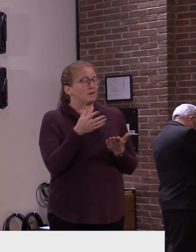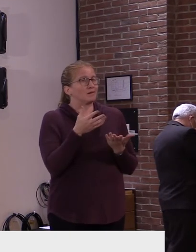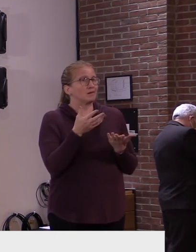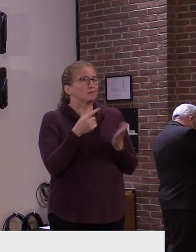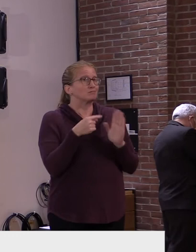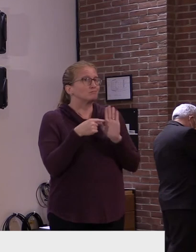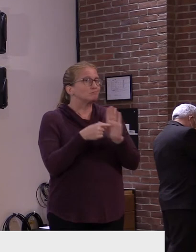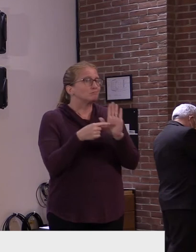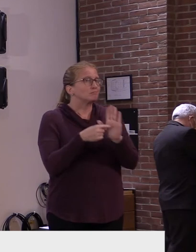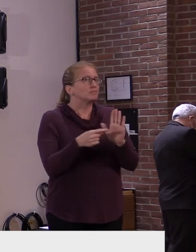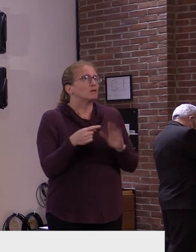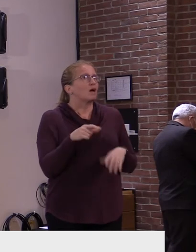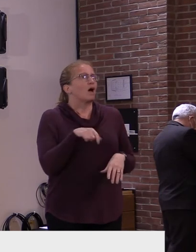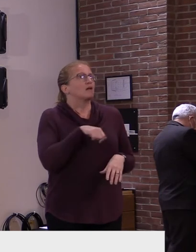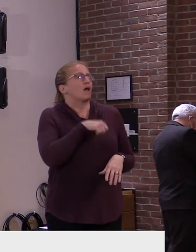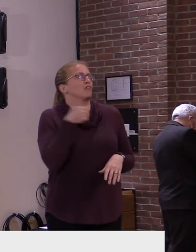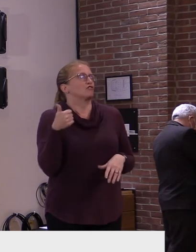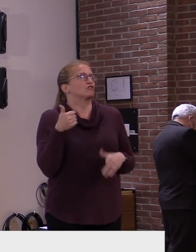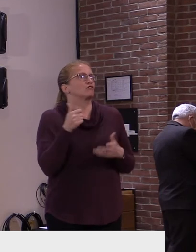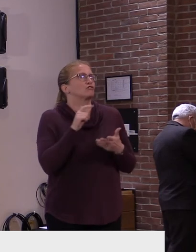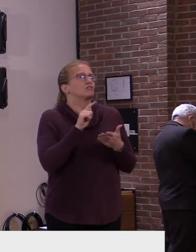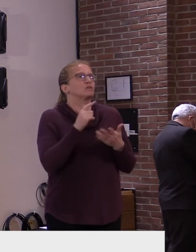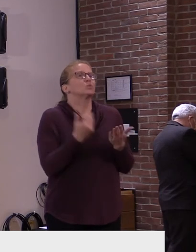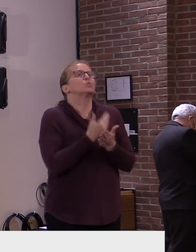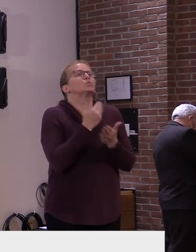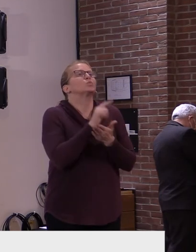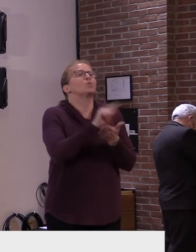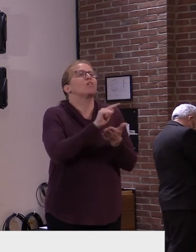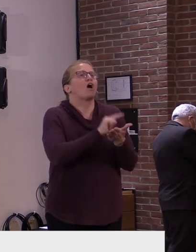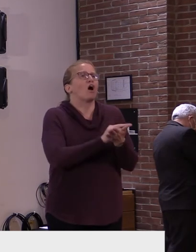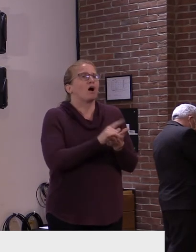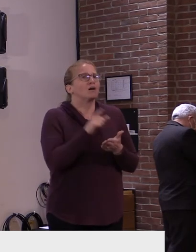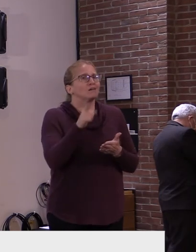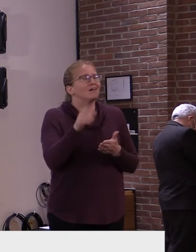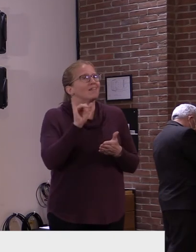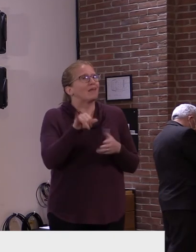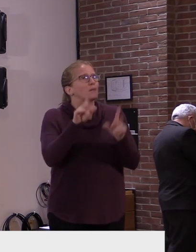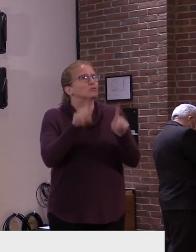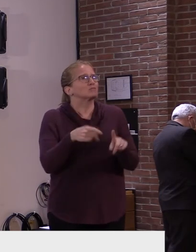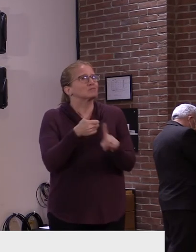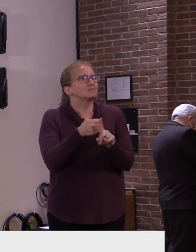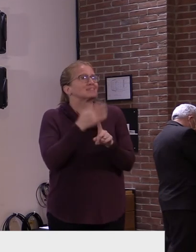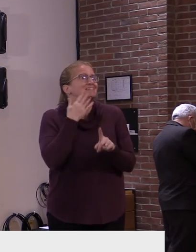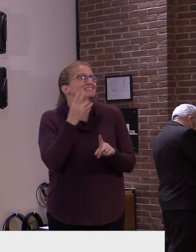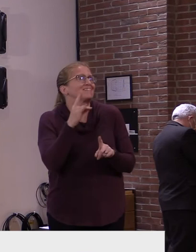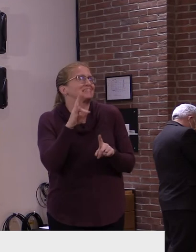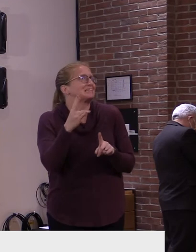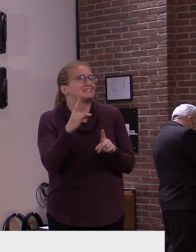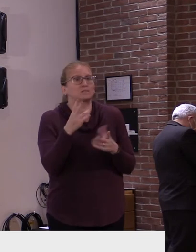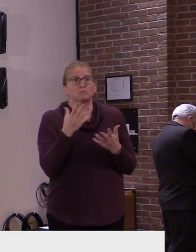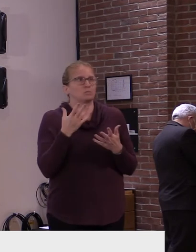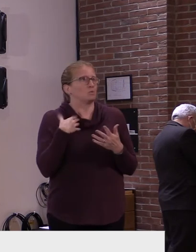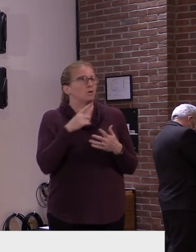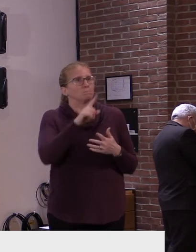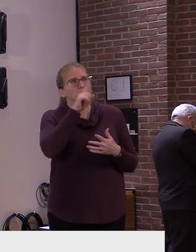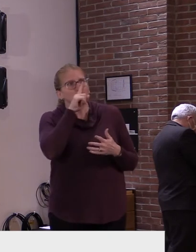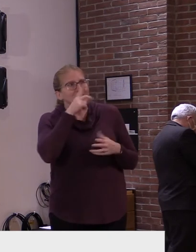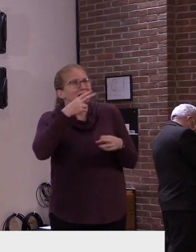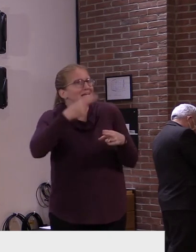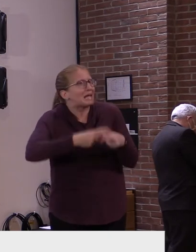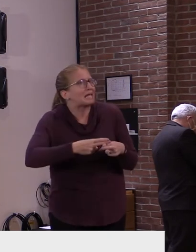youthful offenders are not named and are unable to be prosecuted as an adult are you in support of